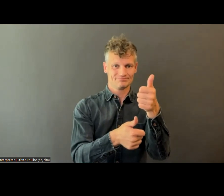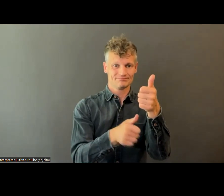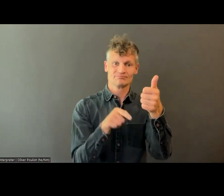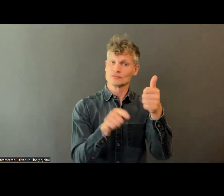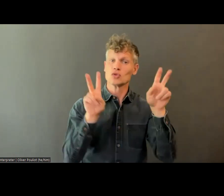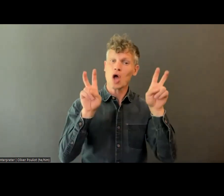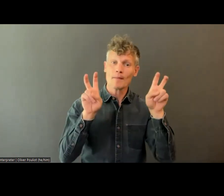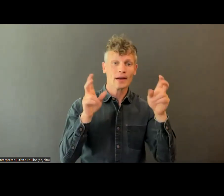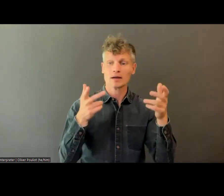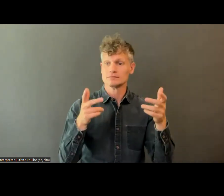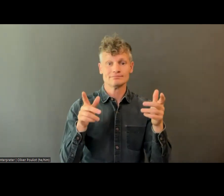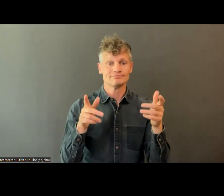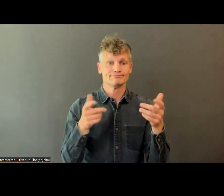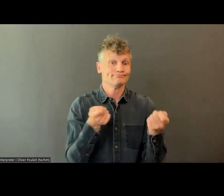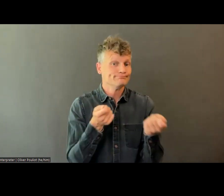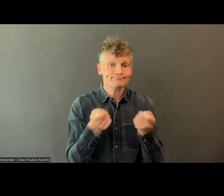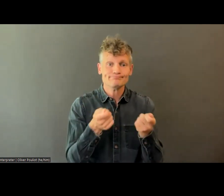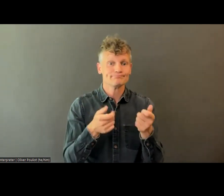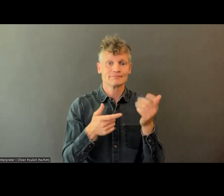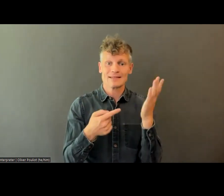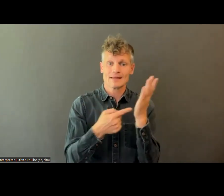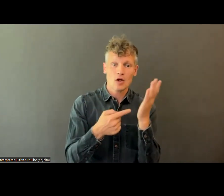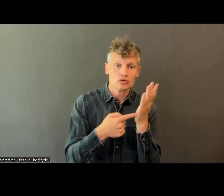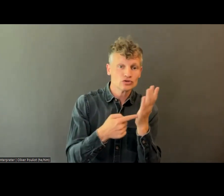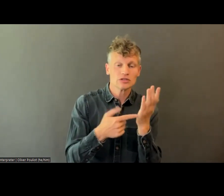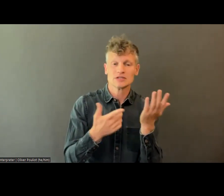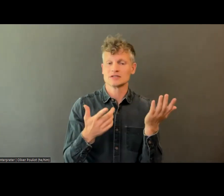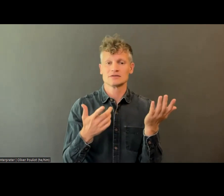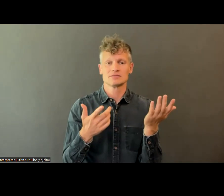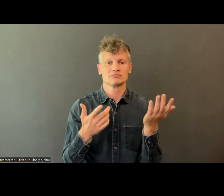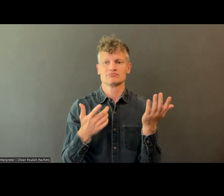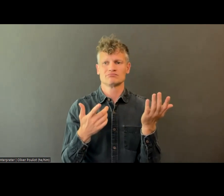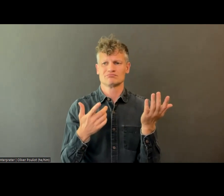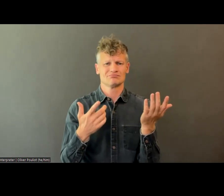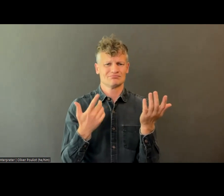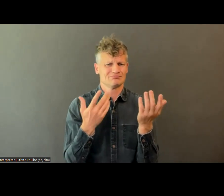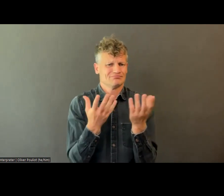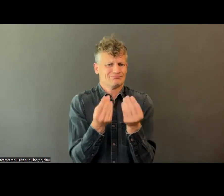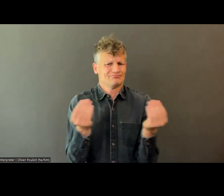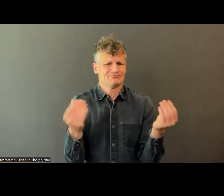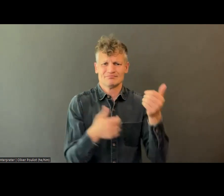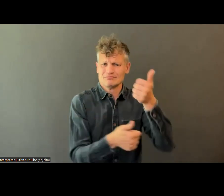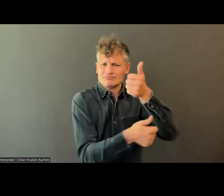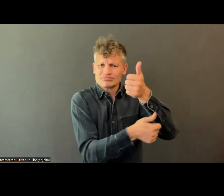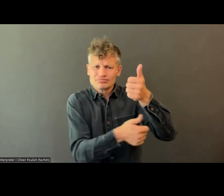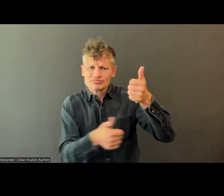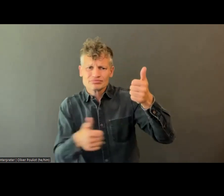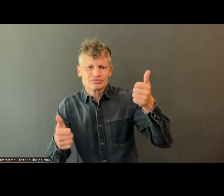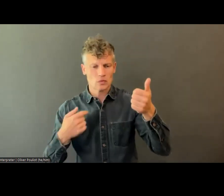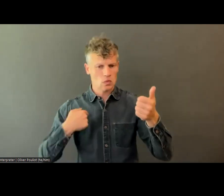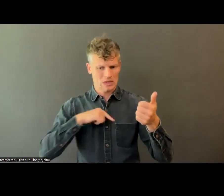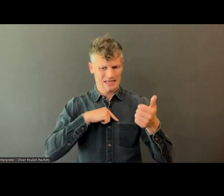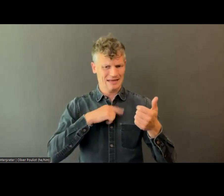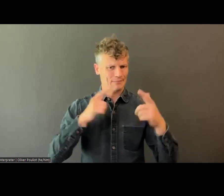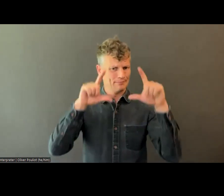and buyers, we buy an awful lot of outsourced goods and services into our organization to enable us to do what we do